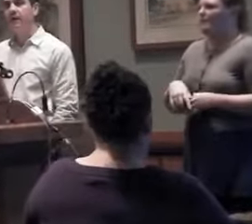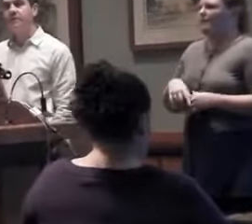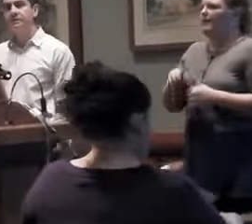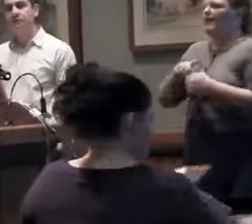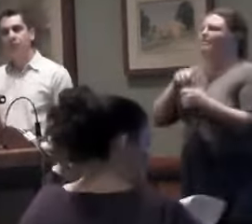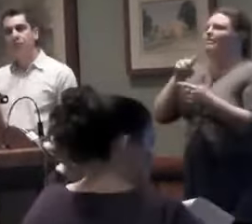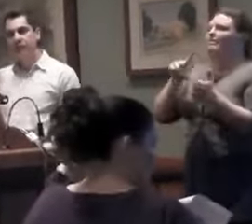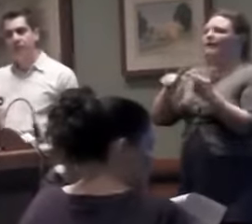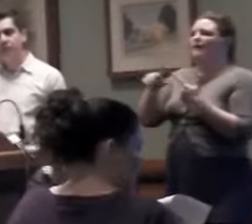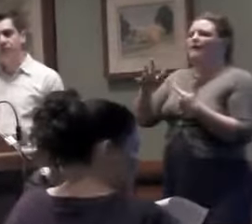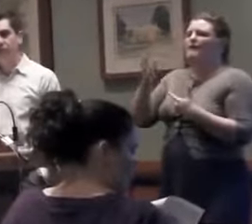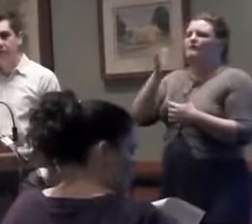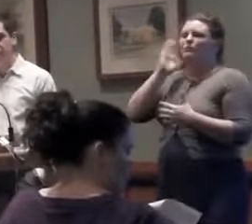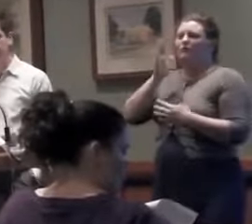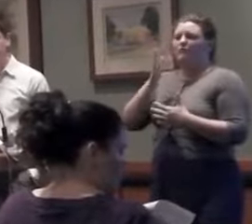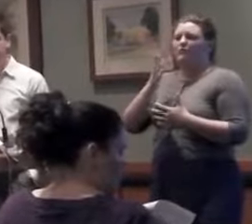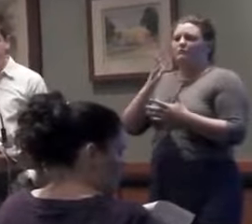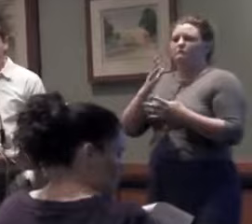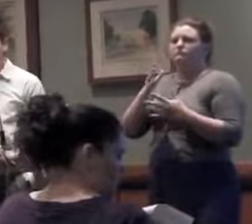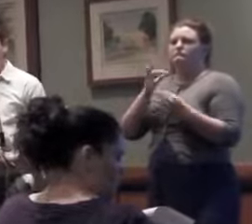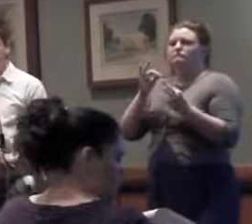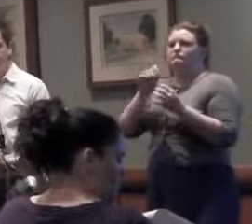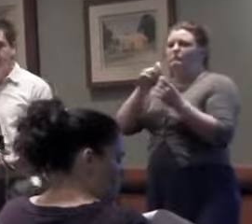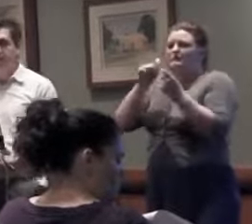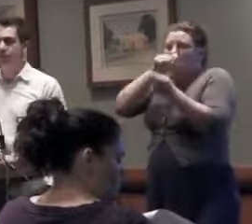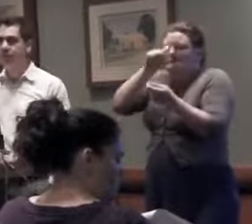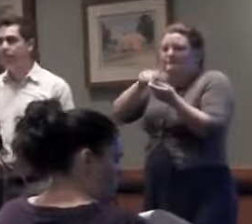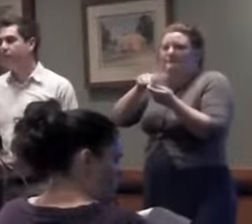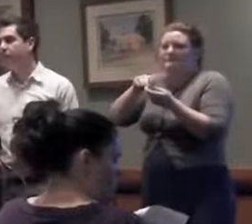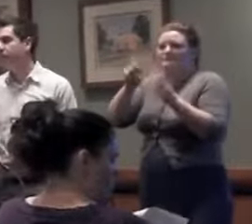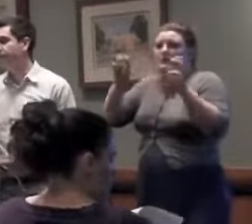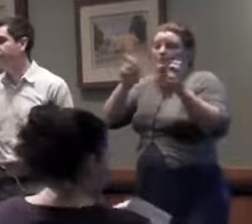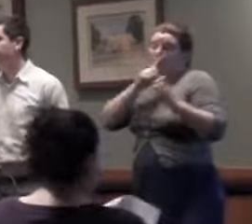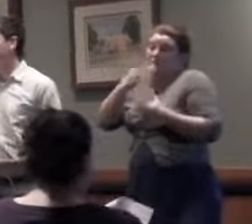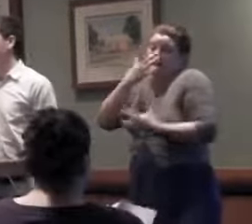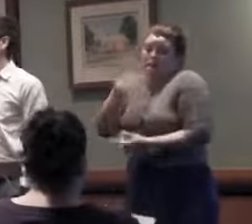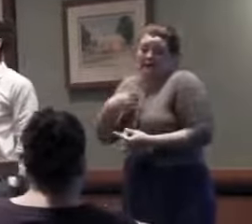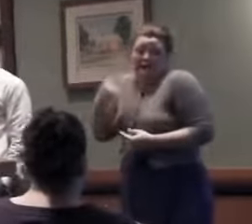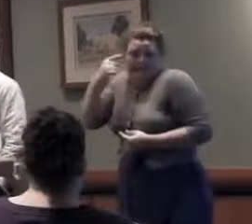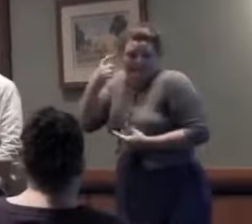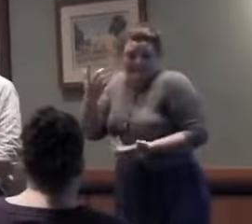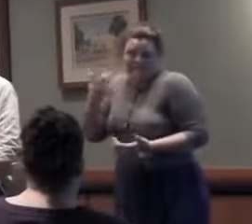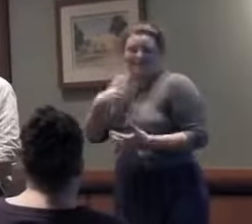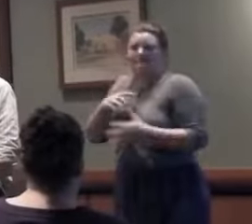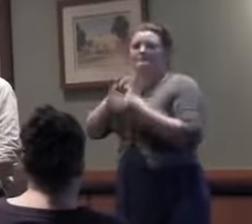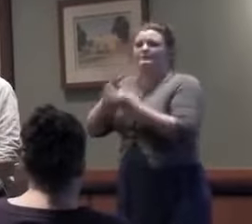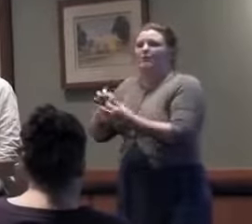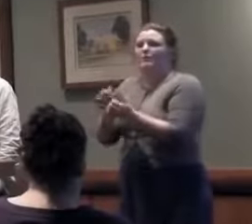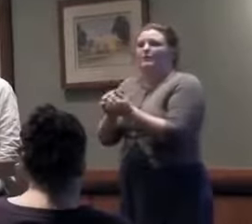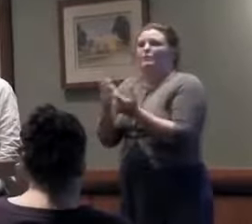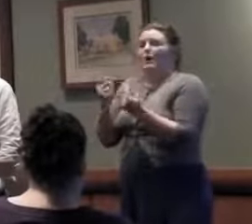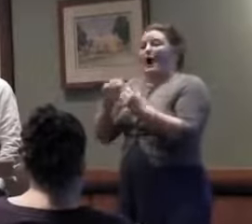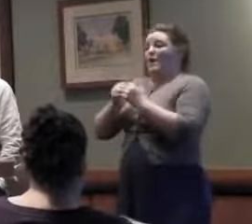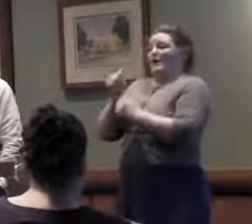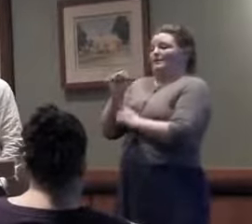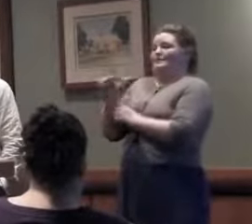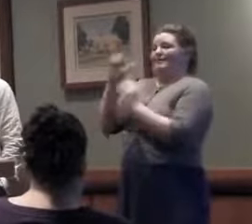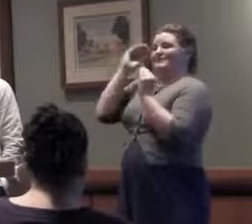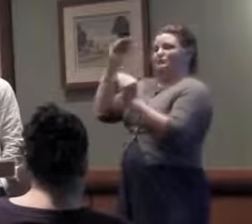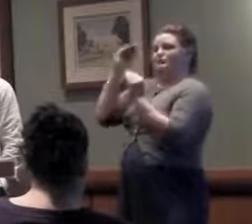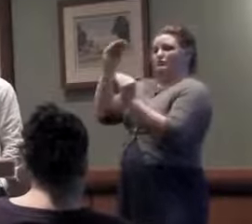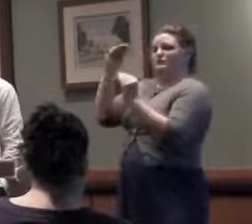beyond that, then we'll get into the specific topic, which is a really interesting one, I think, that has to do with how ASL instruction